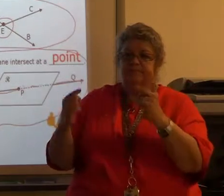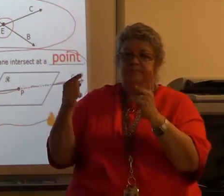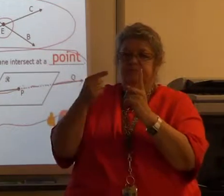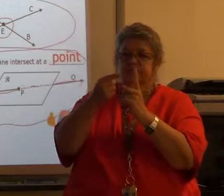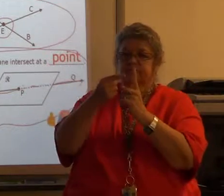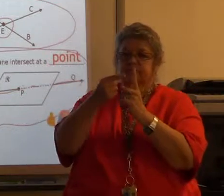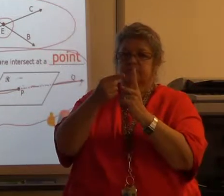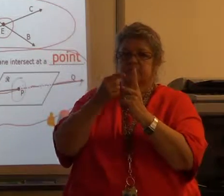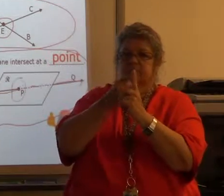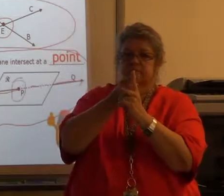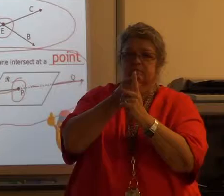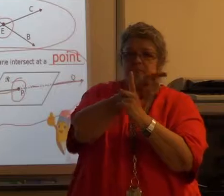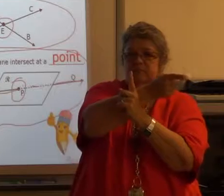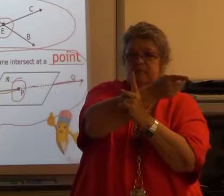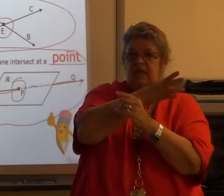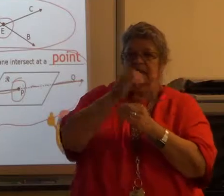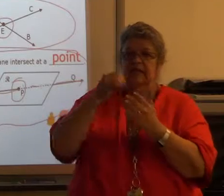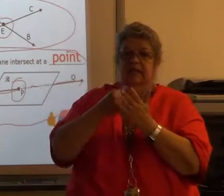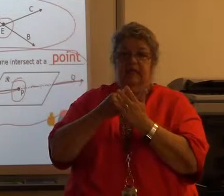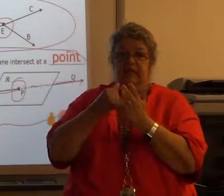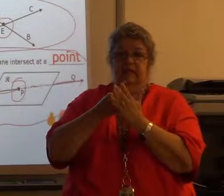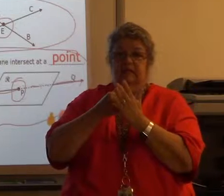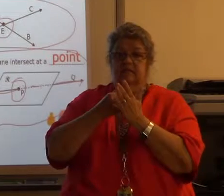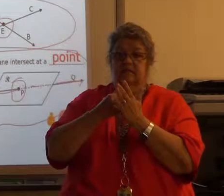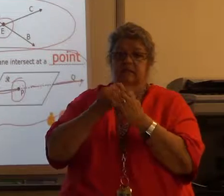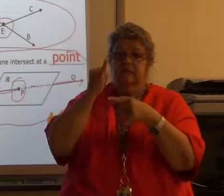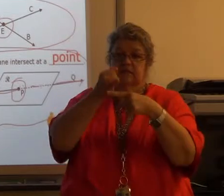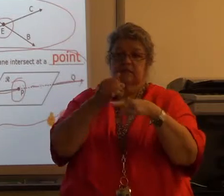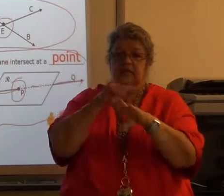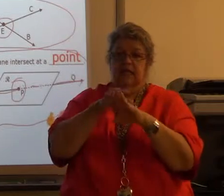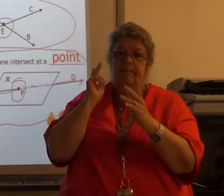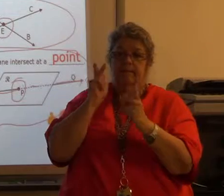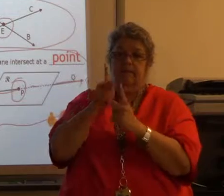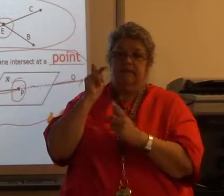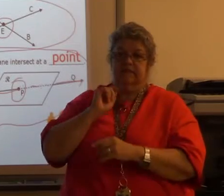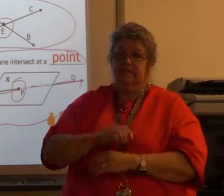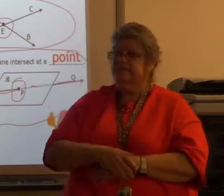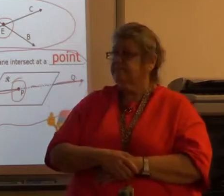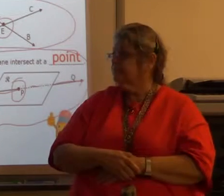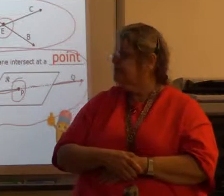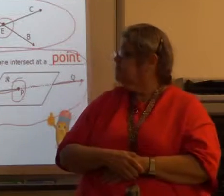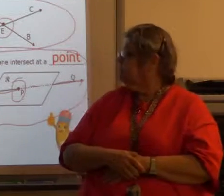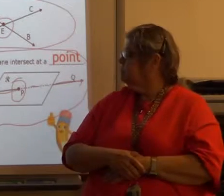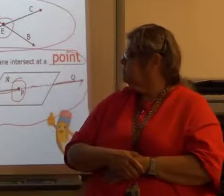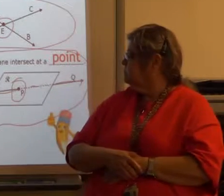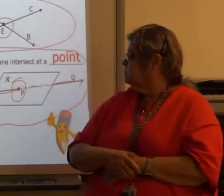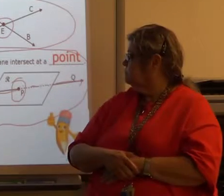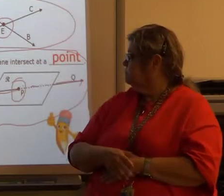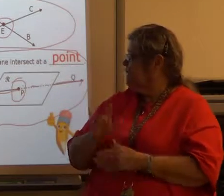behind. And it intersects at a point. That is the end of our notes